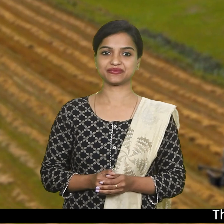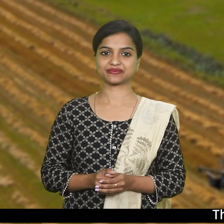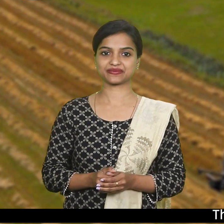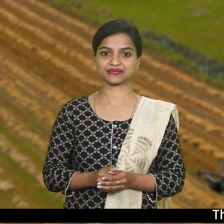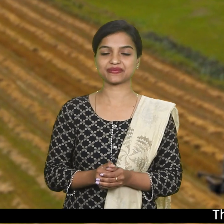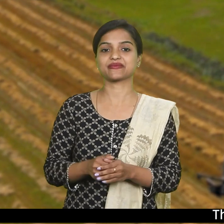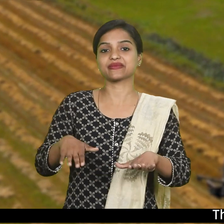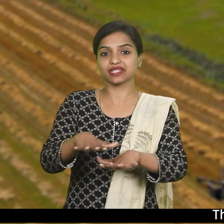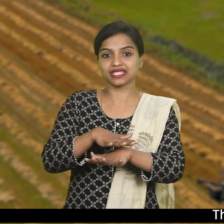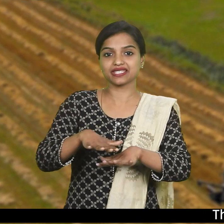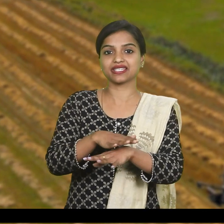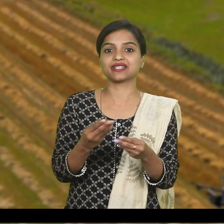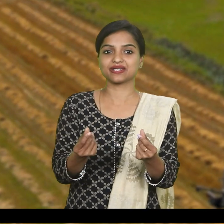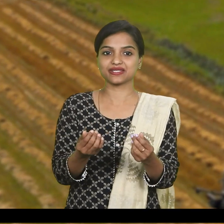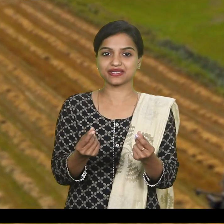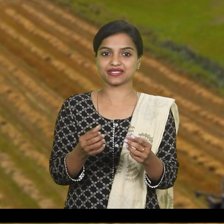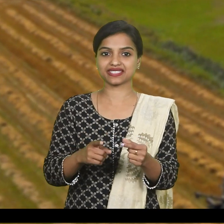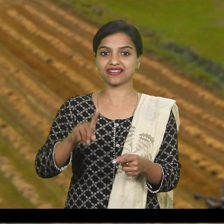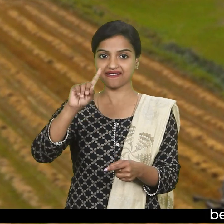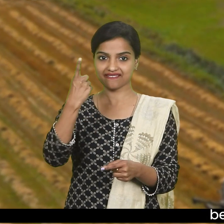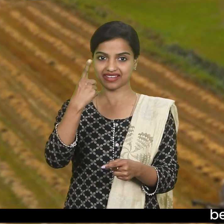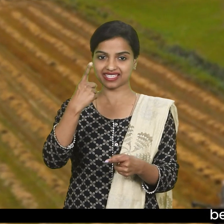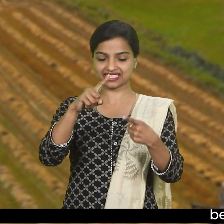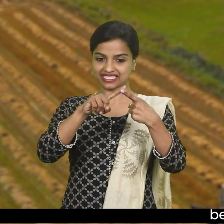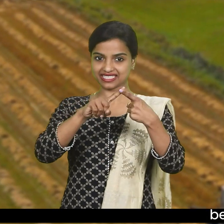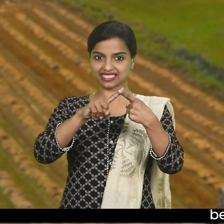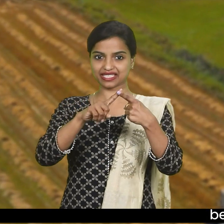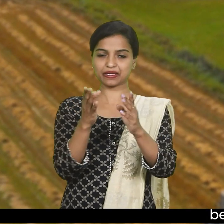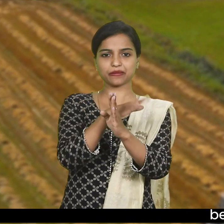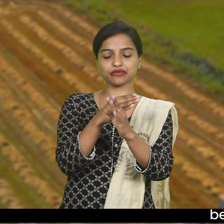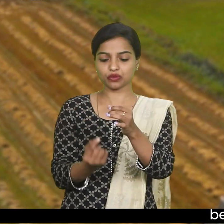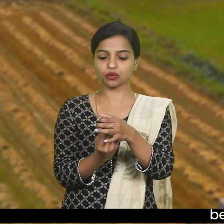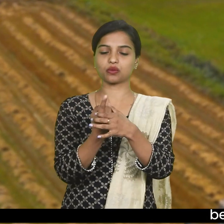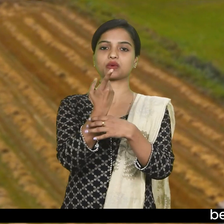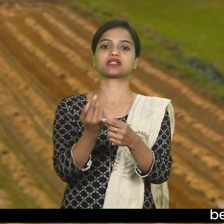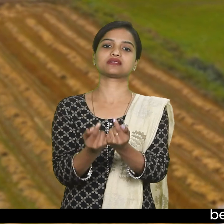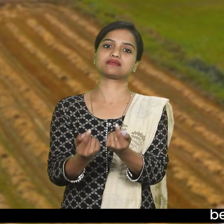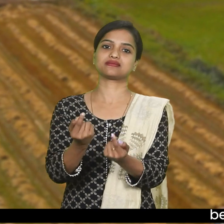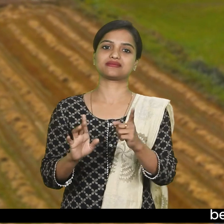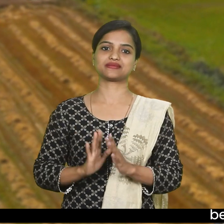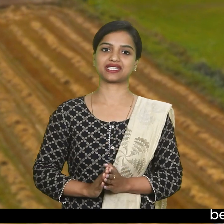The preparation of the soil is the first step before growing a crop.